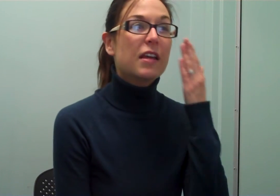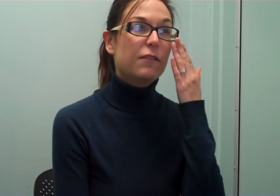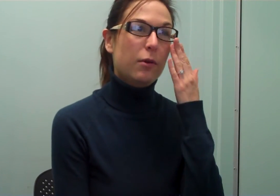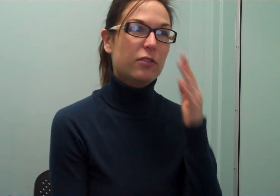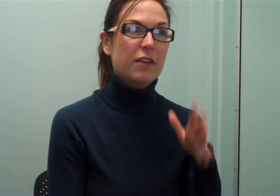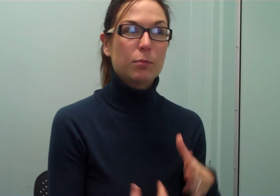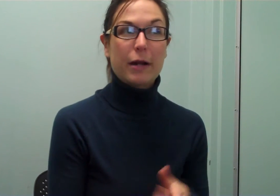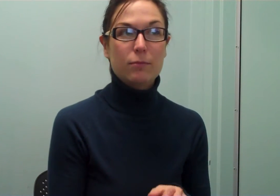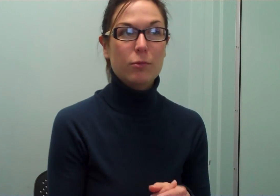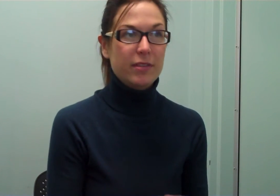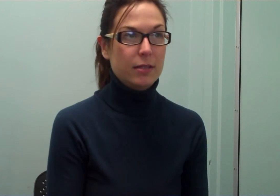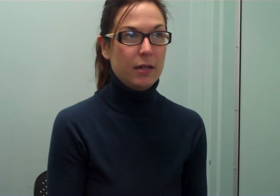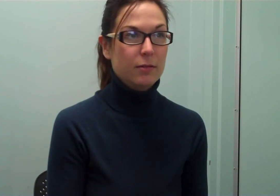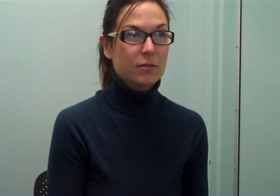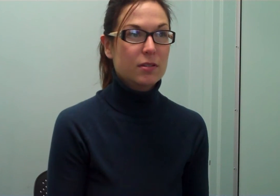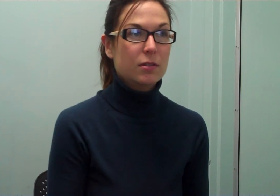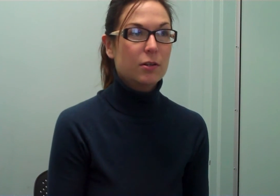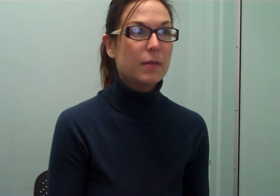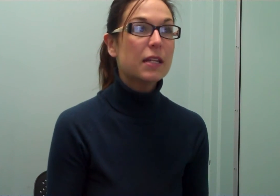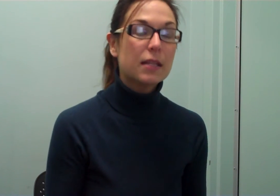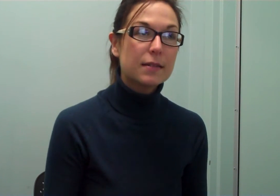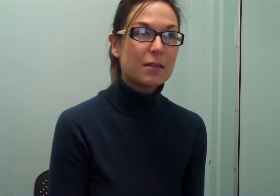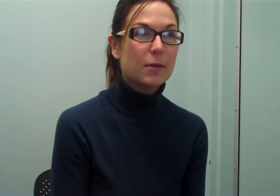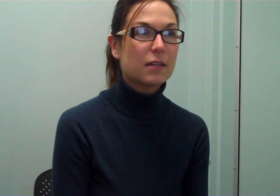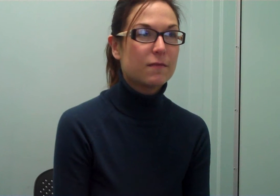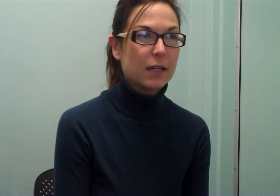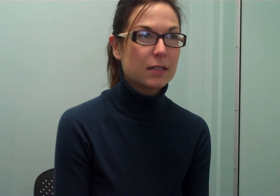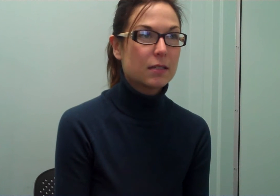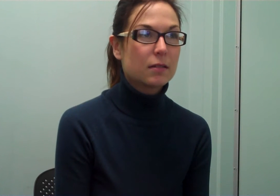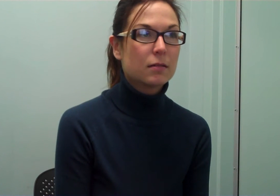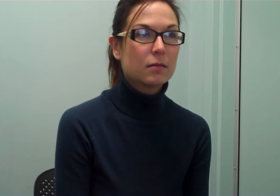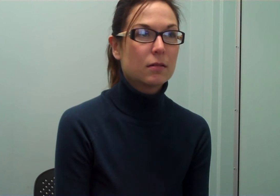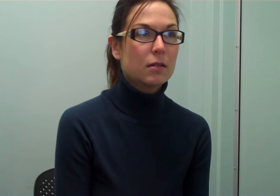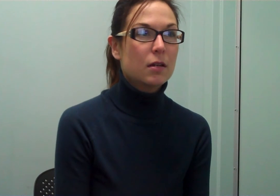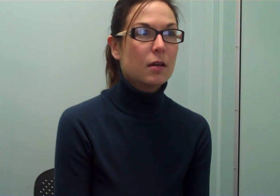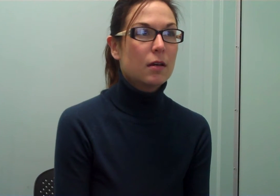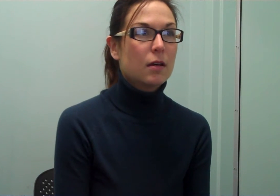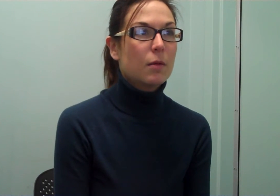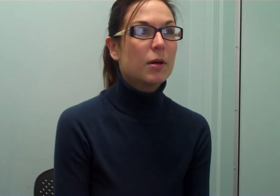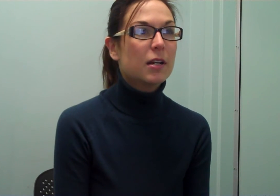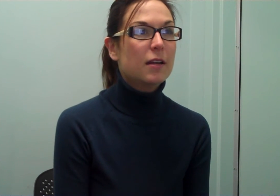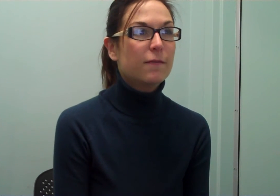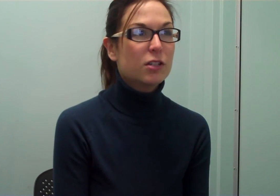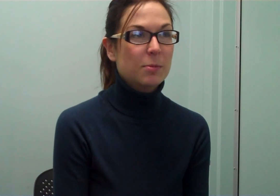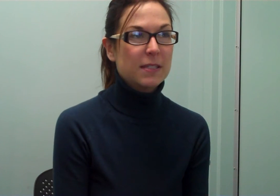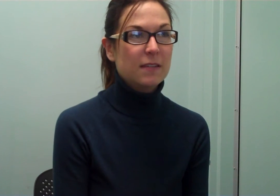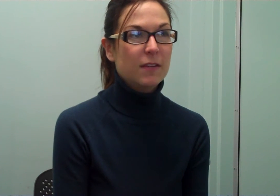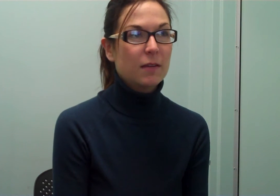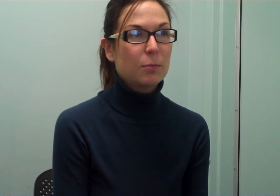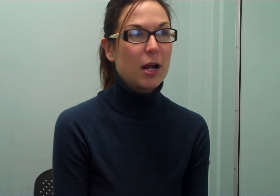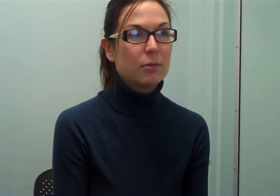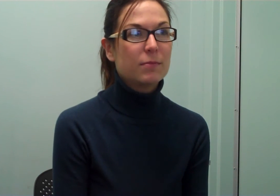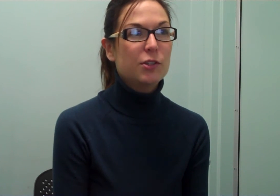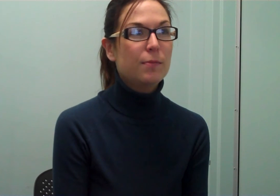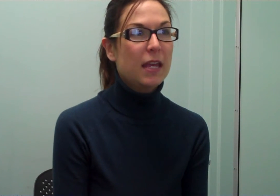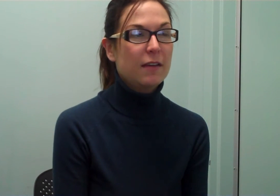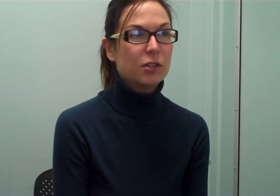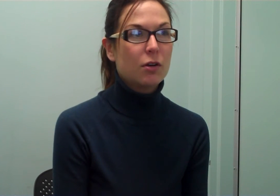If you ever have a problem within the house, there are many things that we can fix. But for specific problems, you may have to